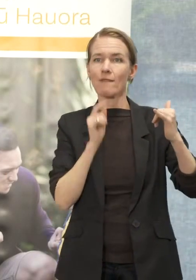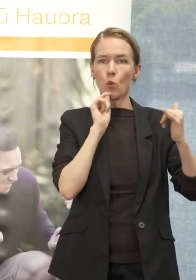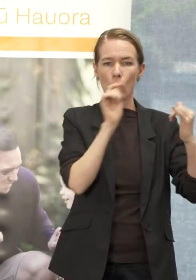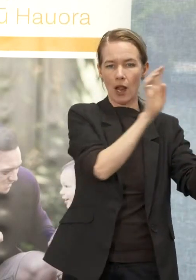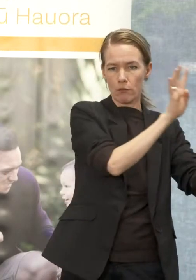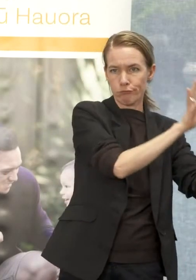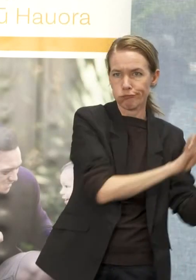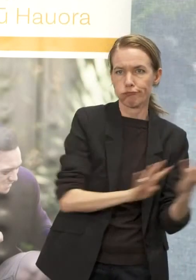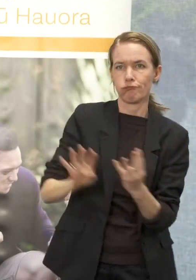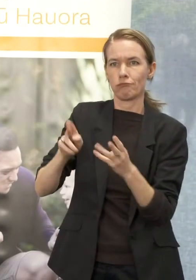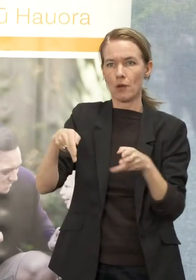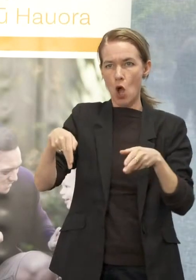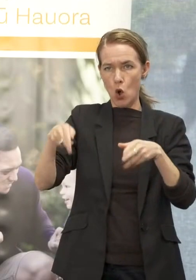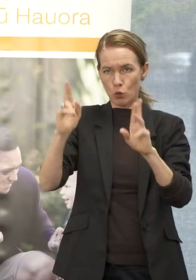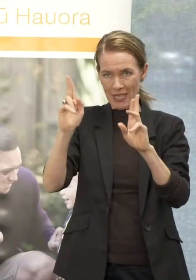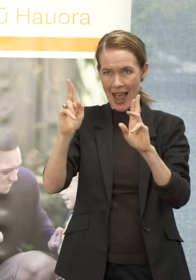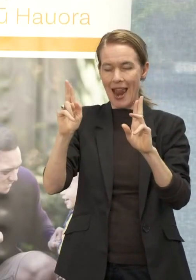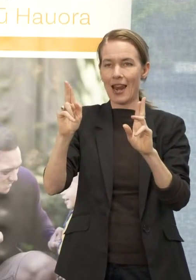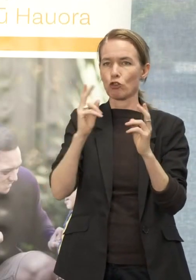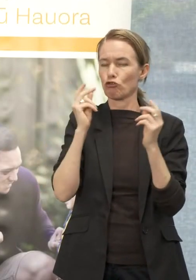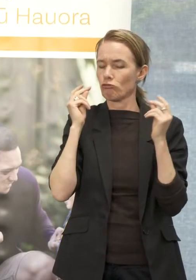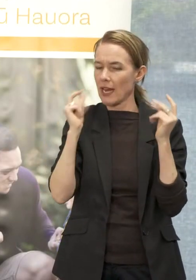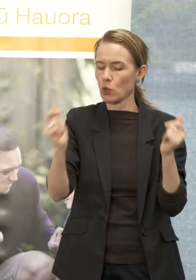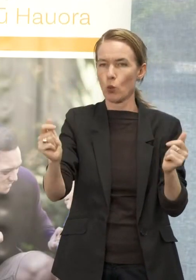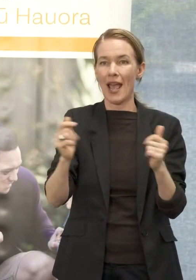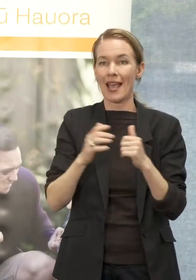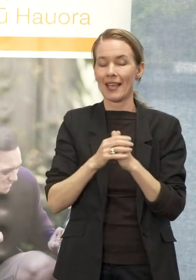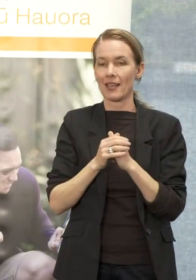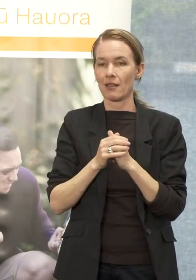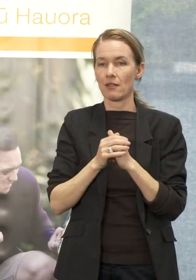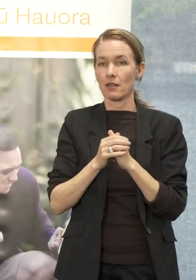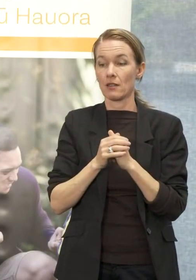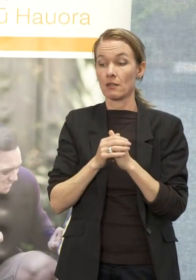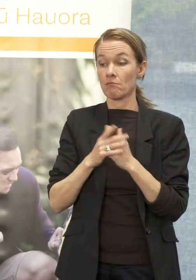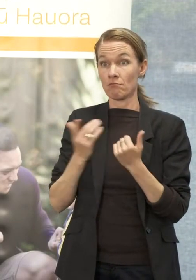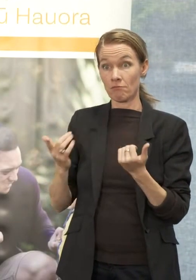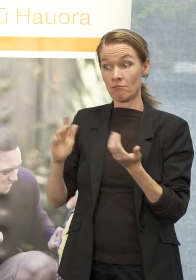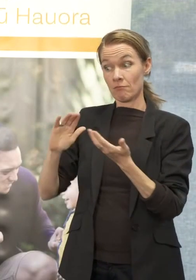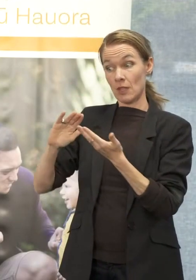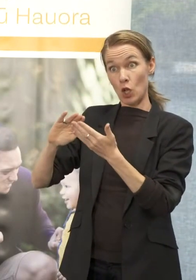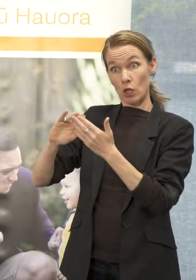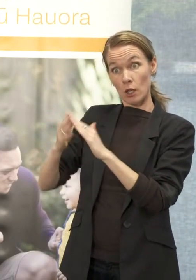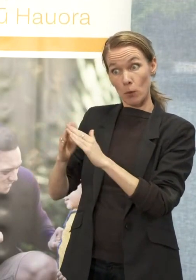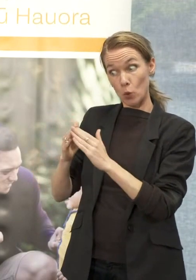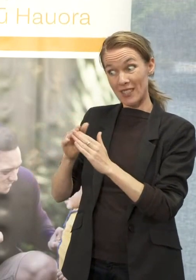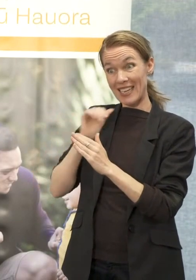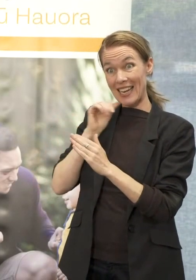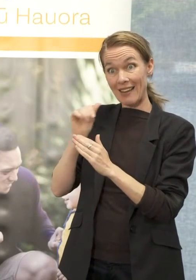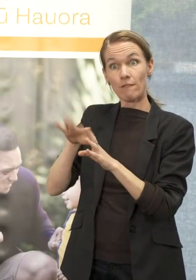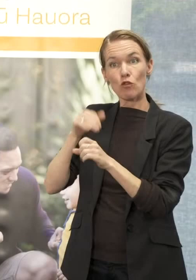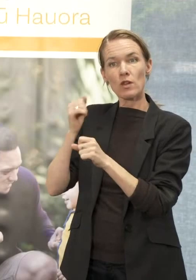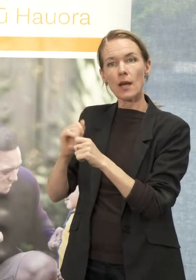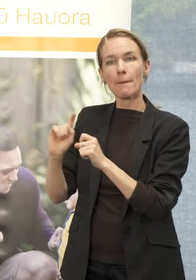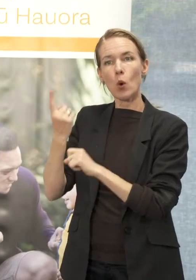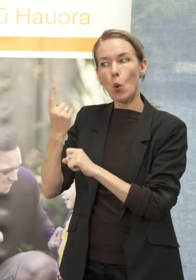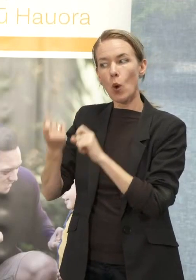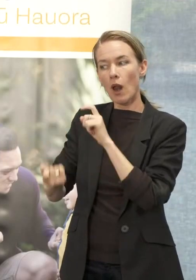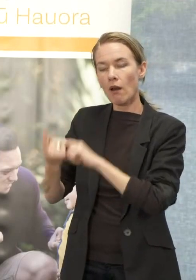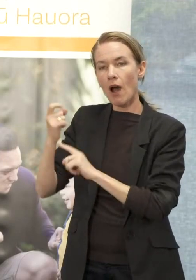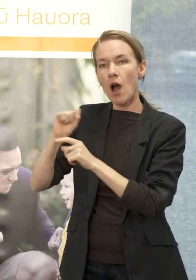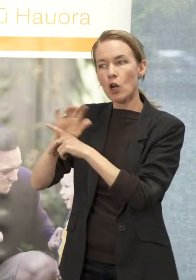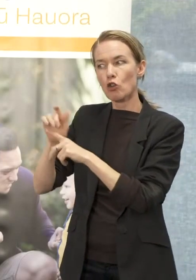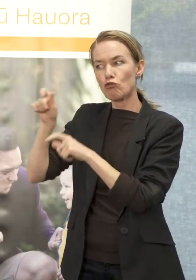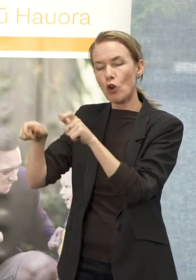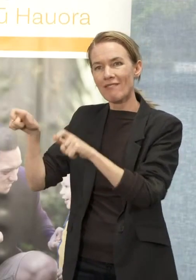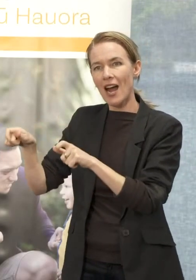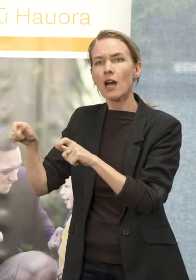managed isolation. Or any community cases, we're now recommending that they